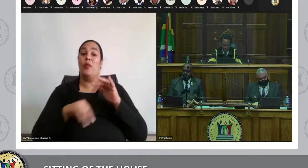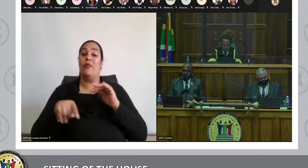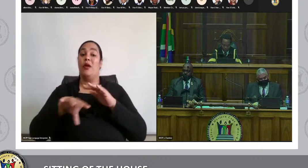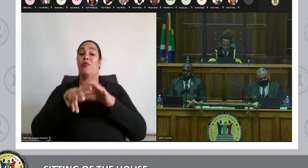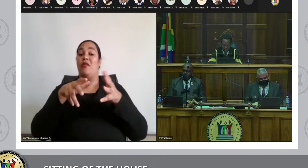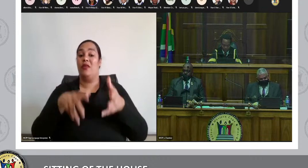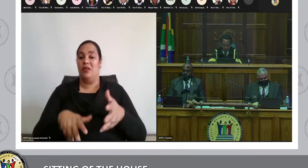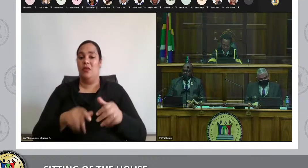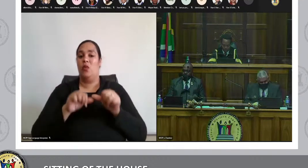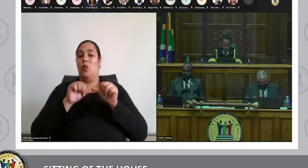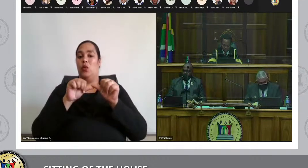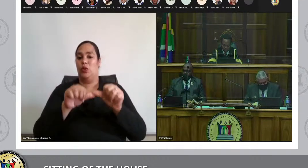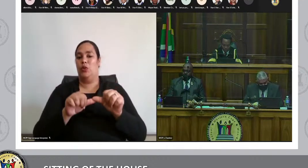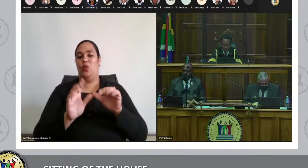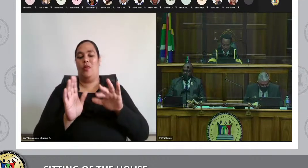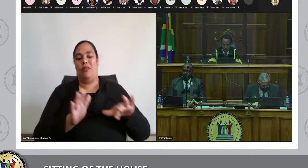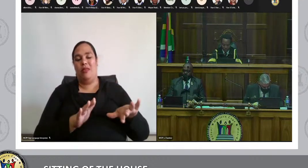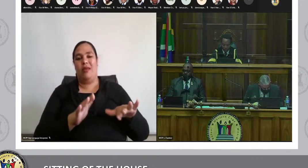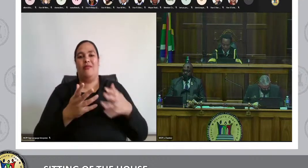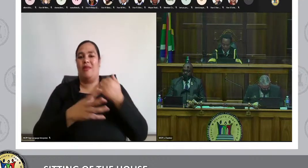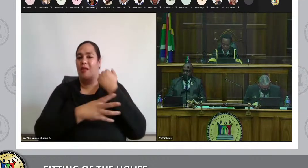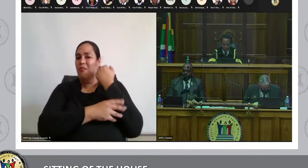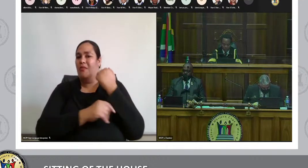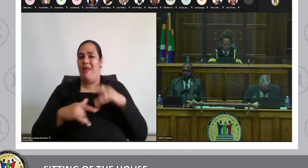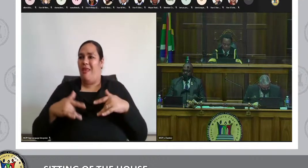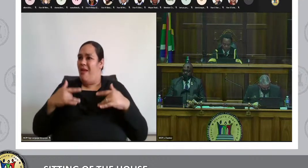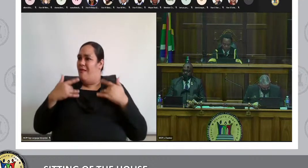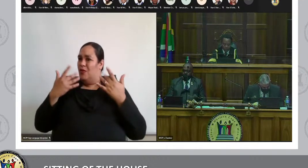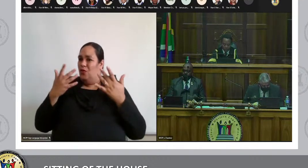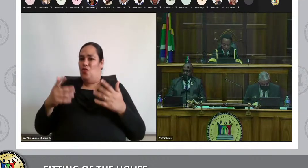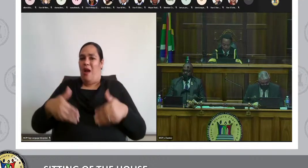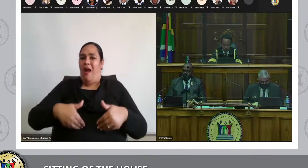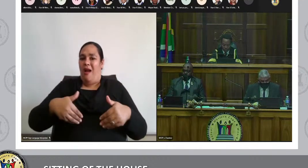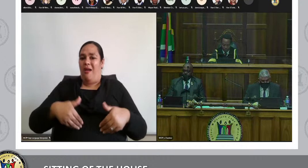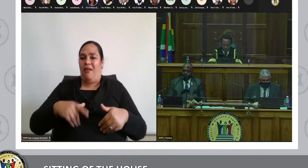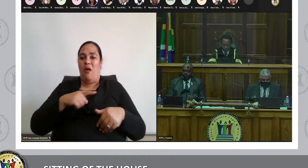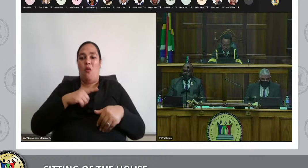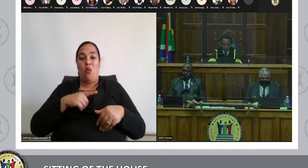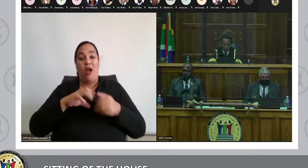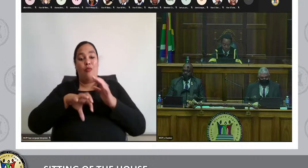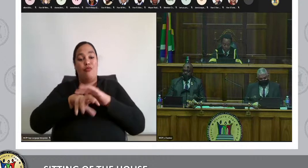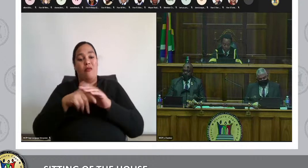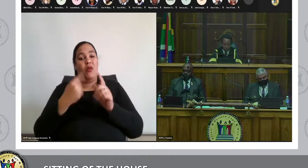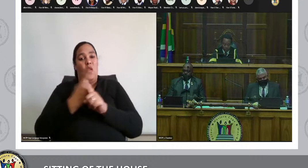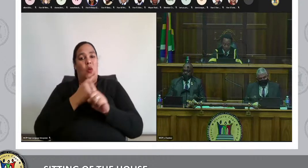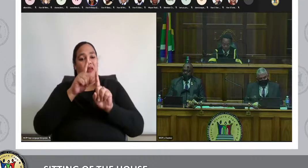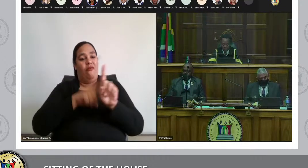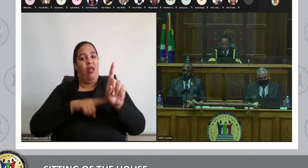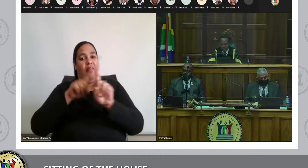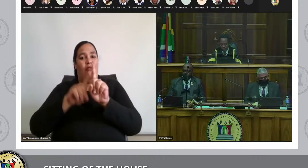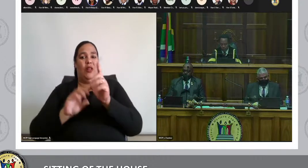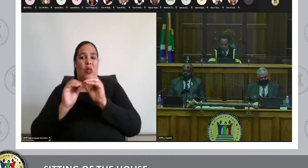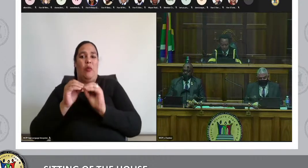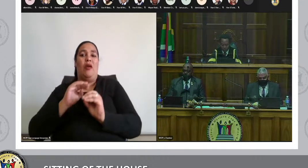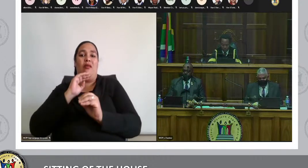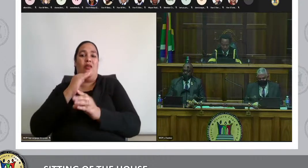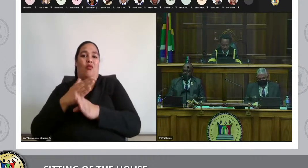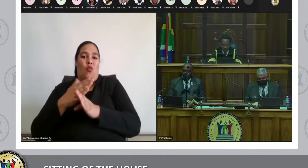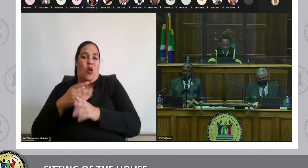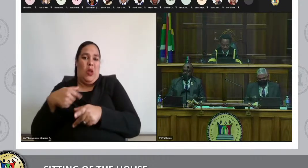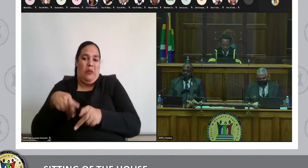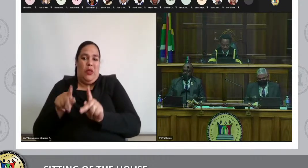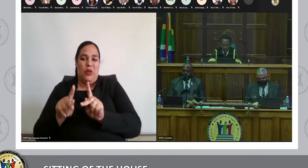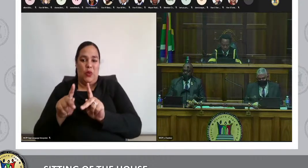province continue to live in poverty and hunger as the province continue to fail in creating enough job